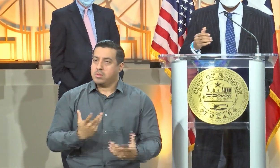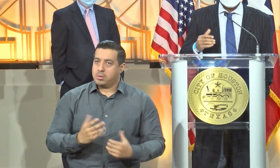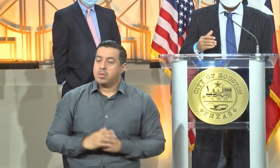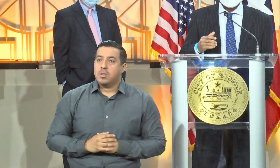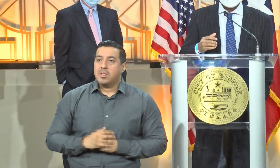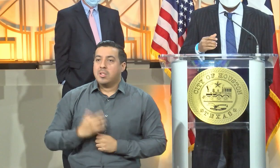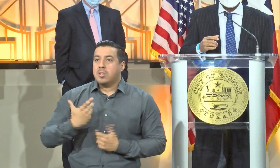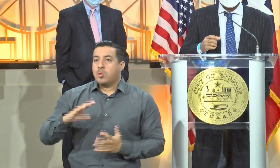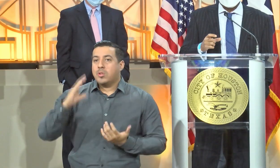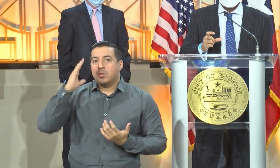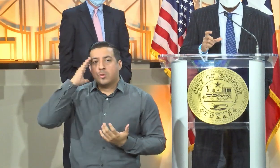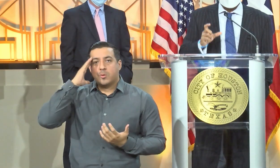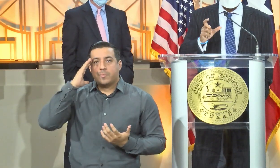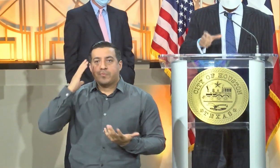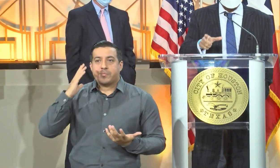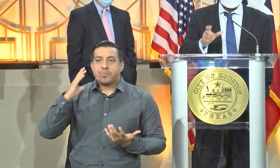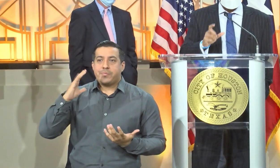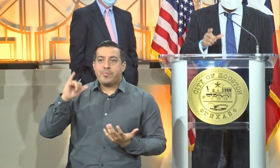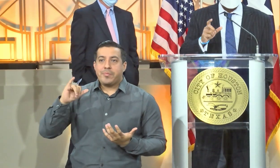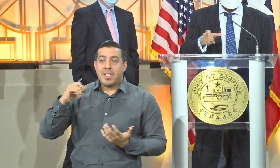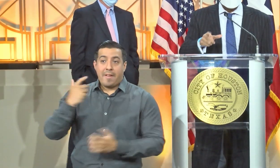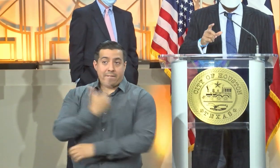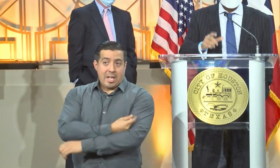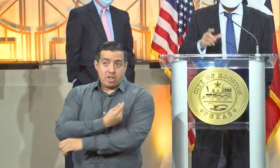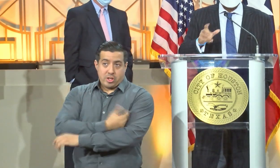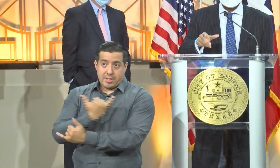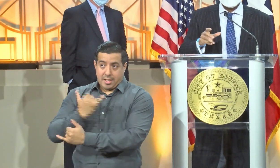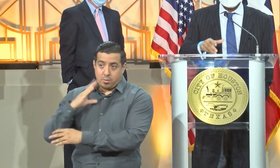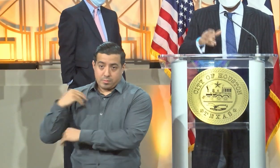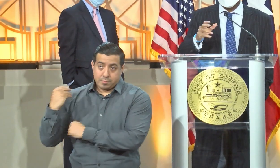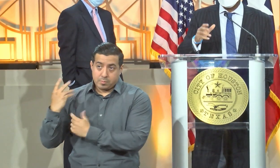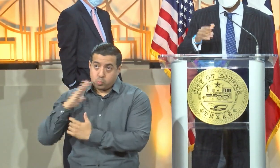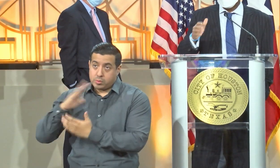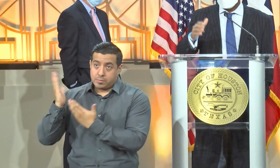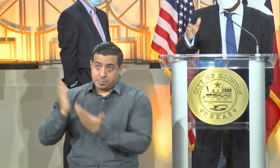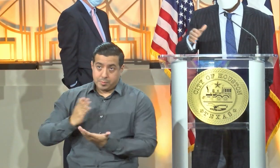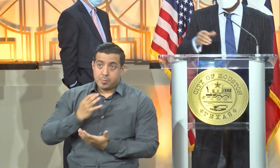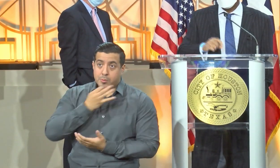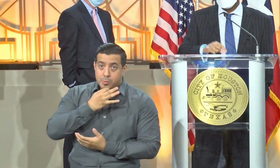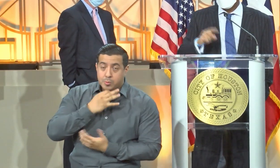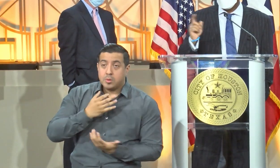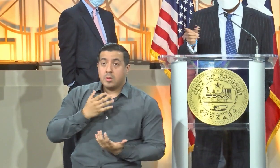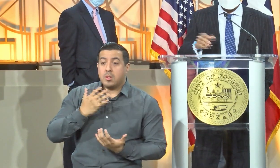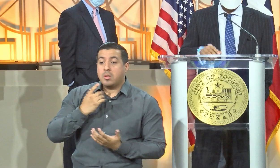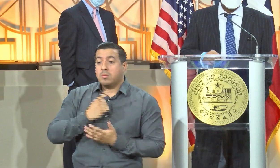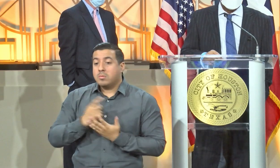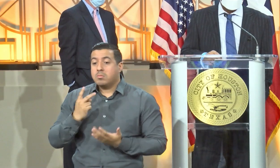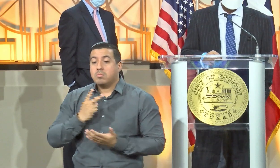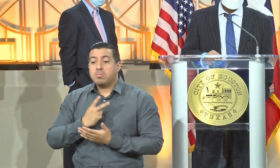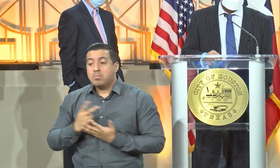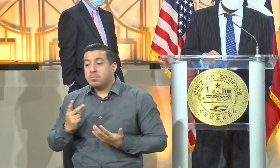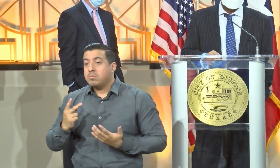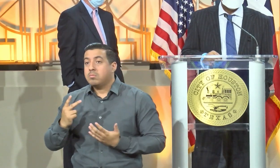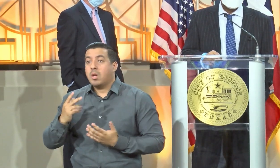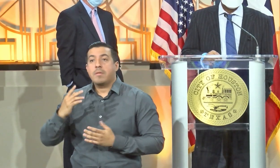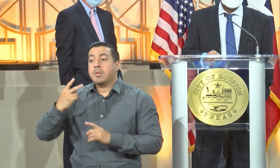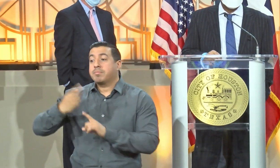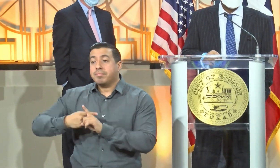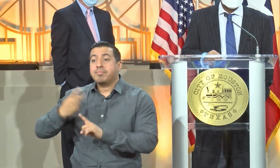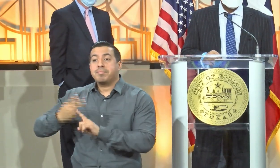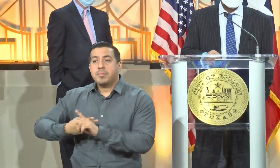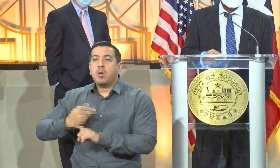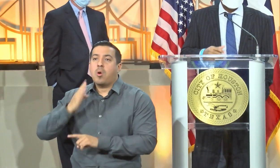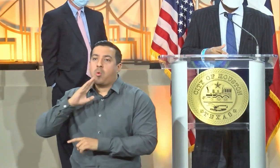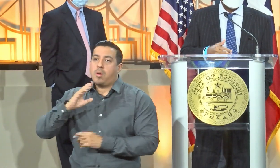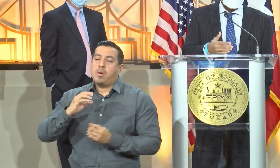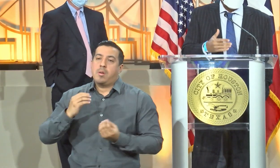that the vaccines are coming, and in weeks and months we can be on the other side.